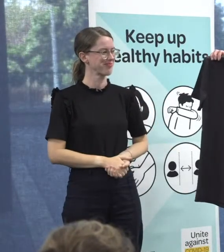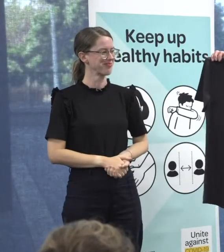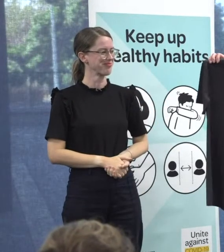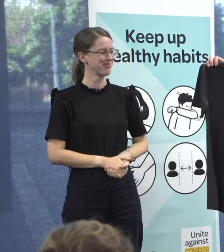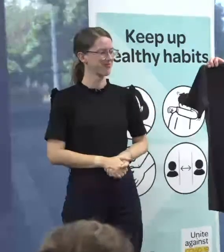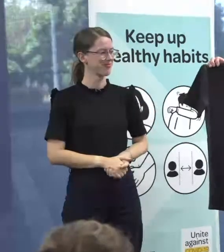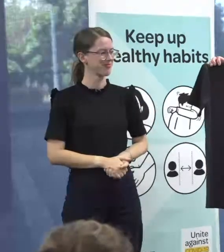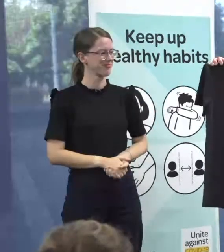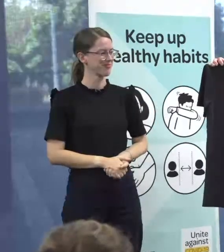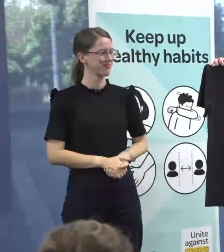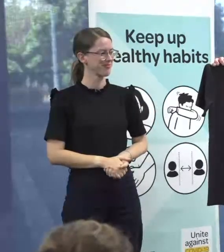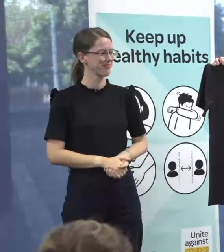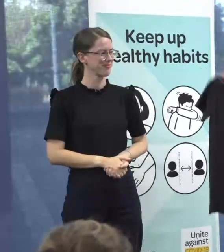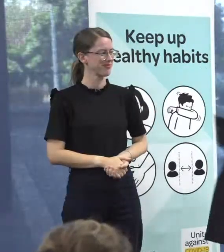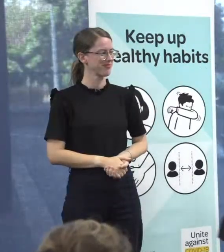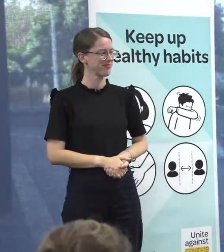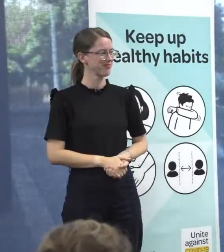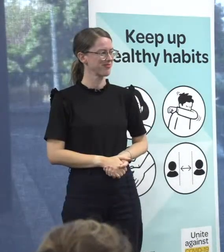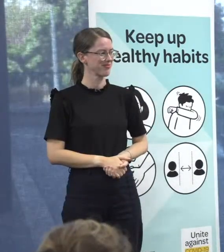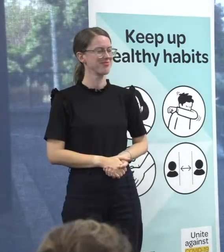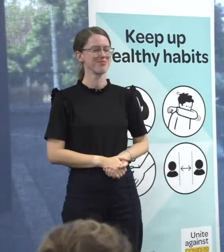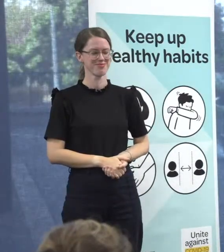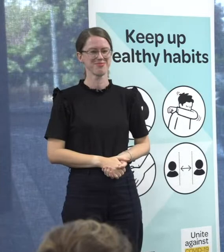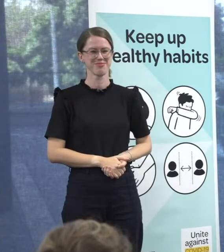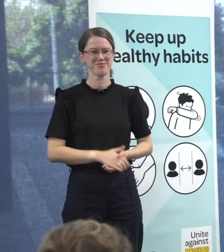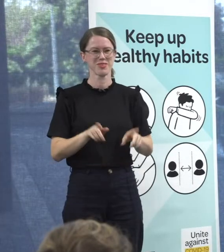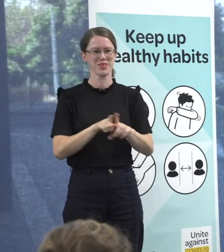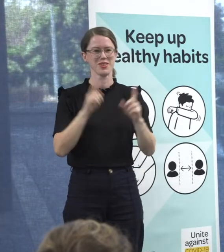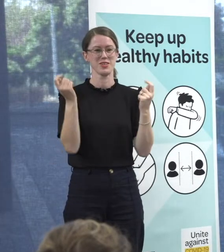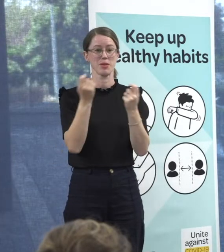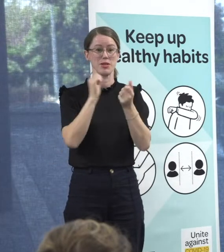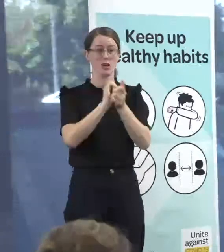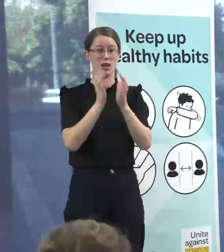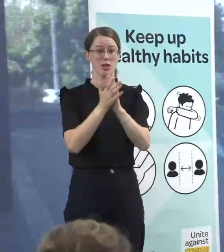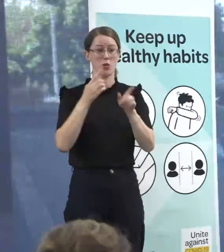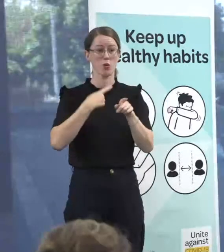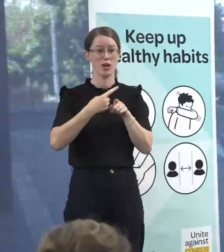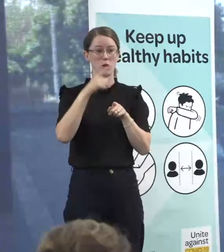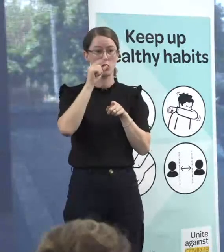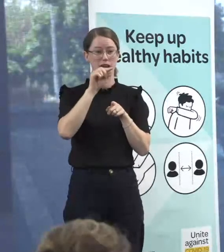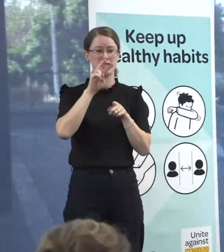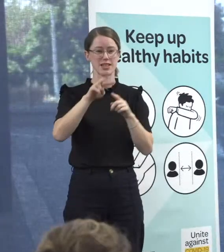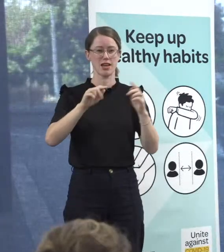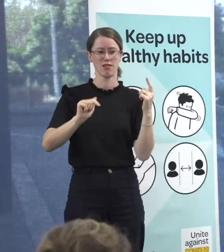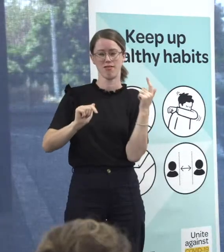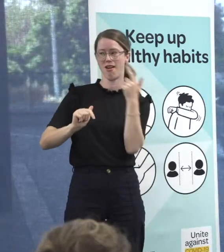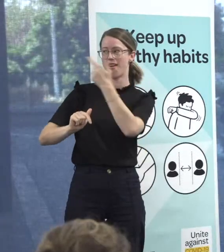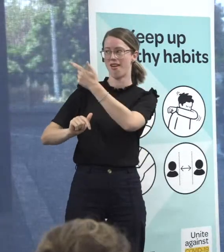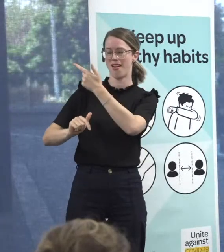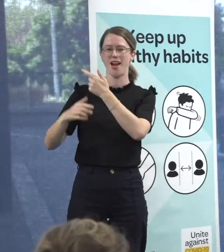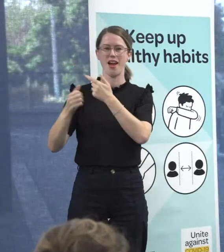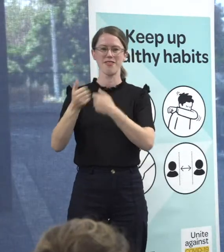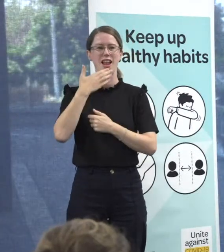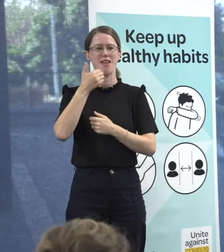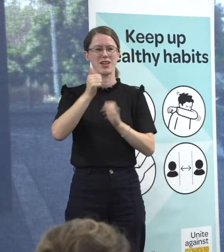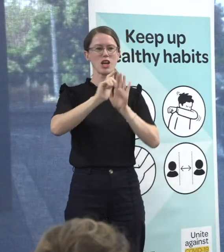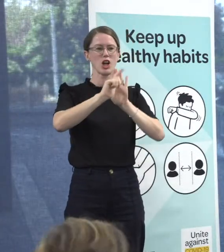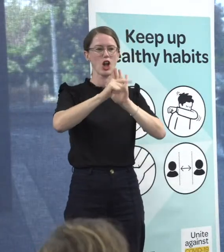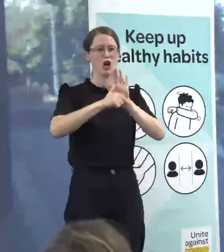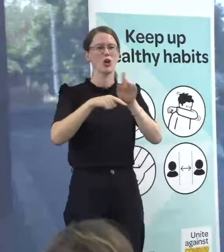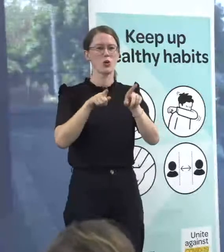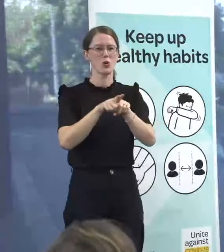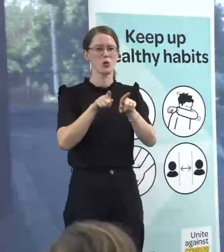go. And to celebrate Sign Language Week. And you might see right to my right a lovely clock that has